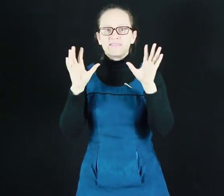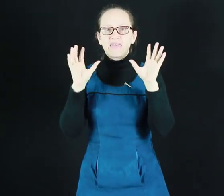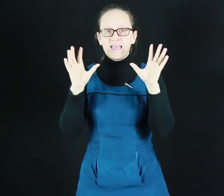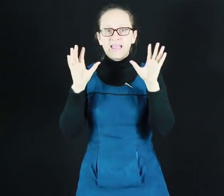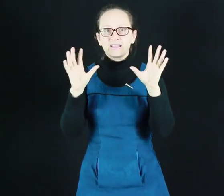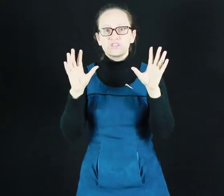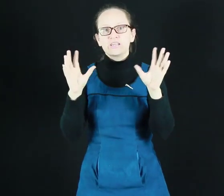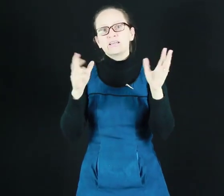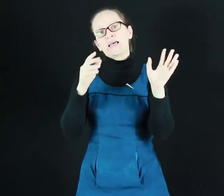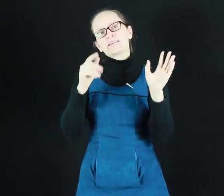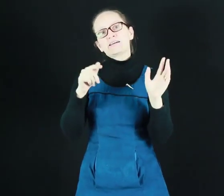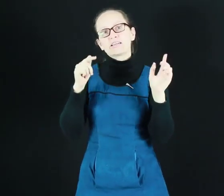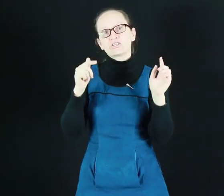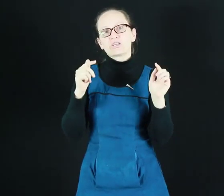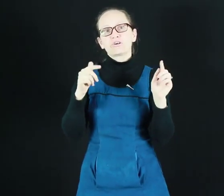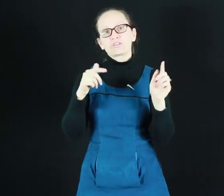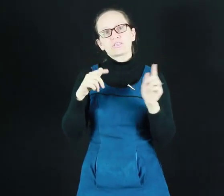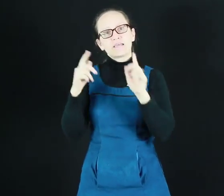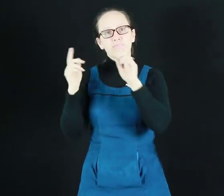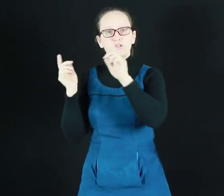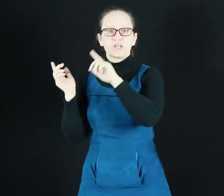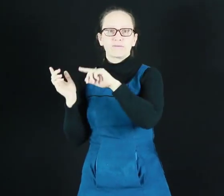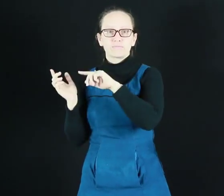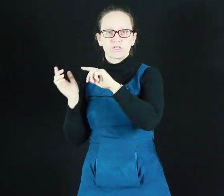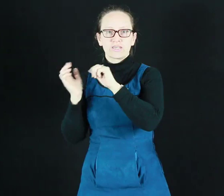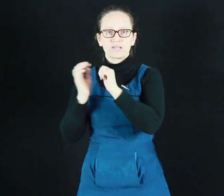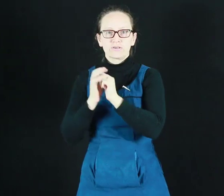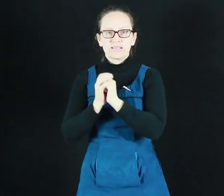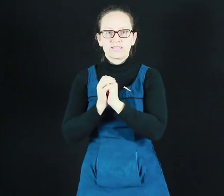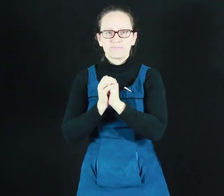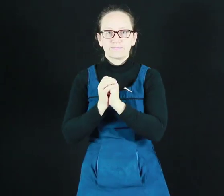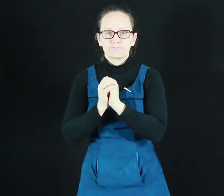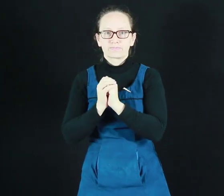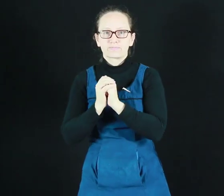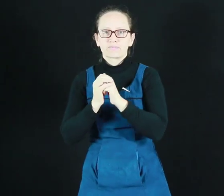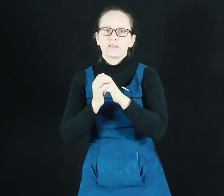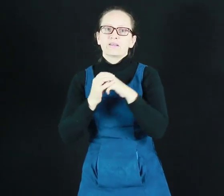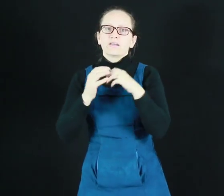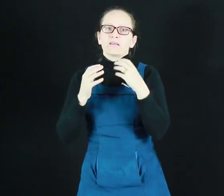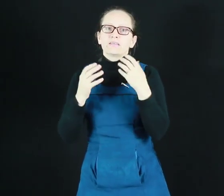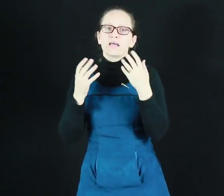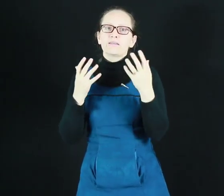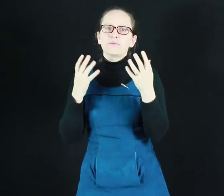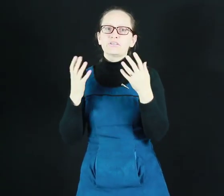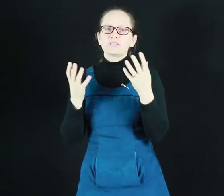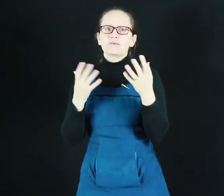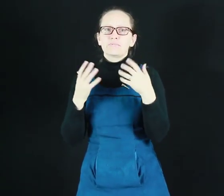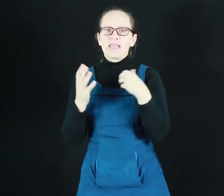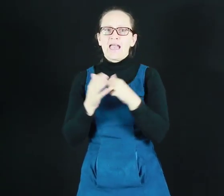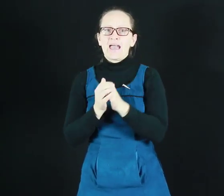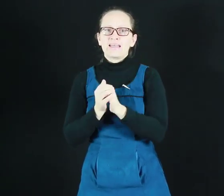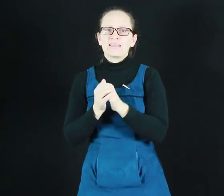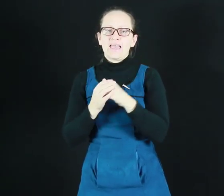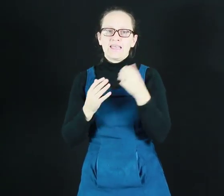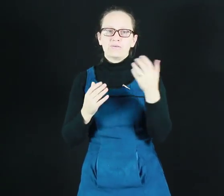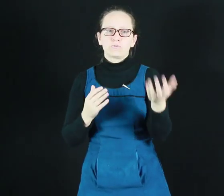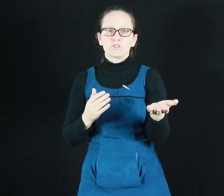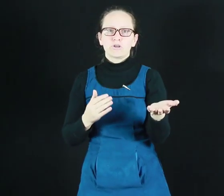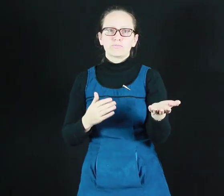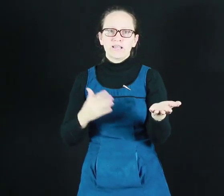that energy, it does actually cause the temperature to increase. Now imagine that we had a wooden object